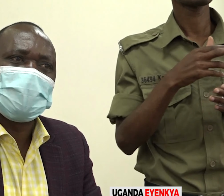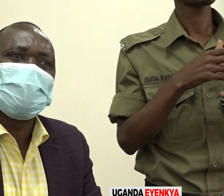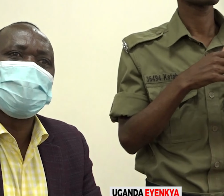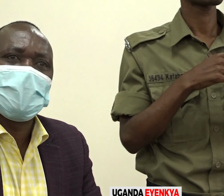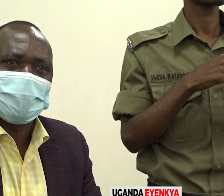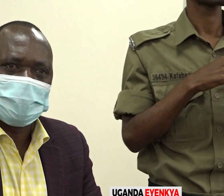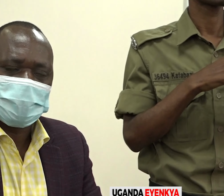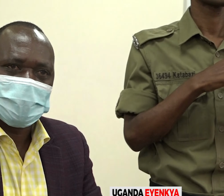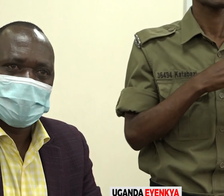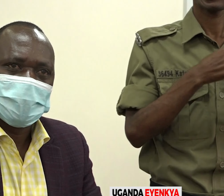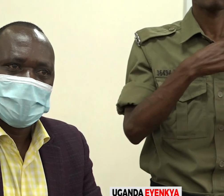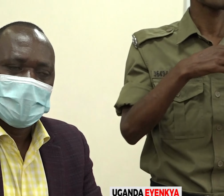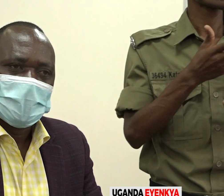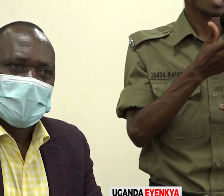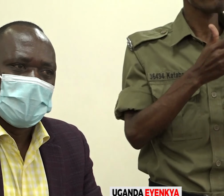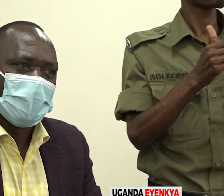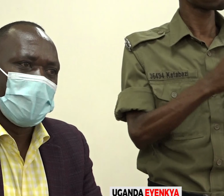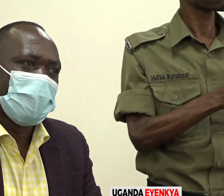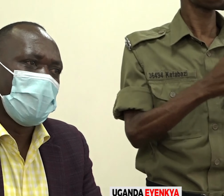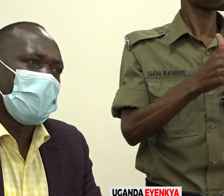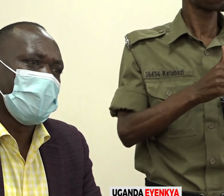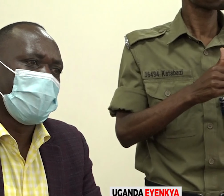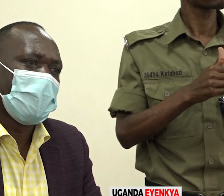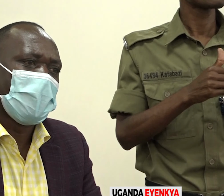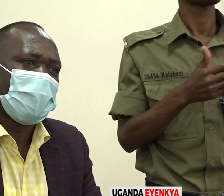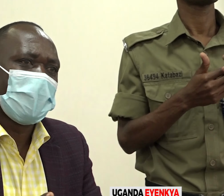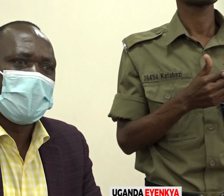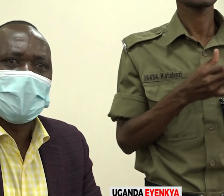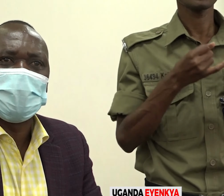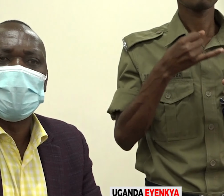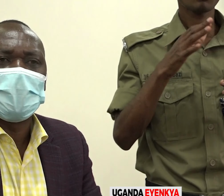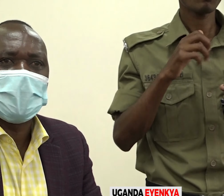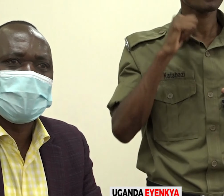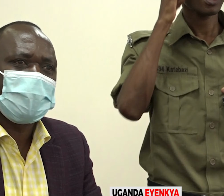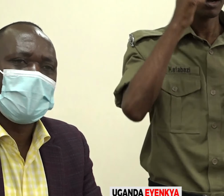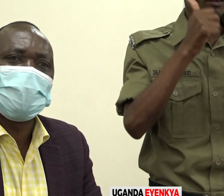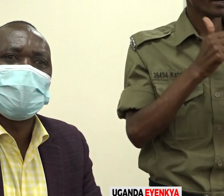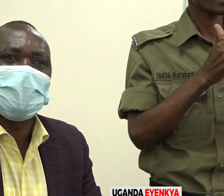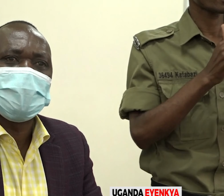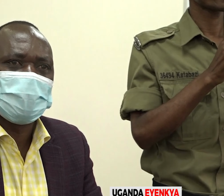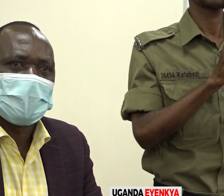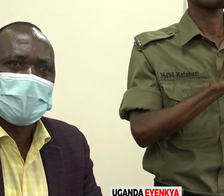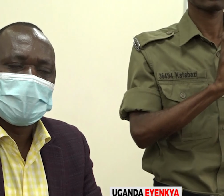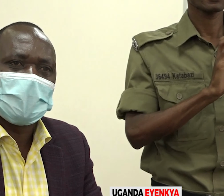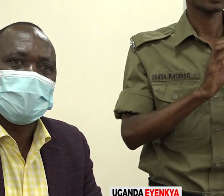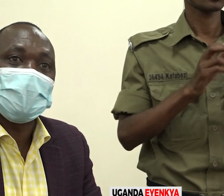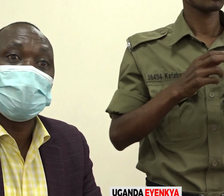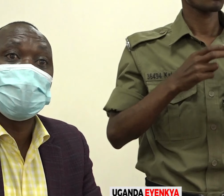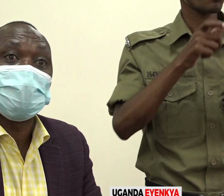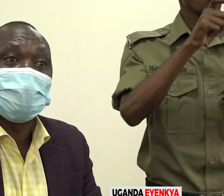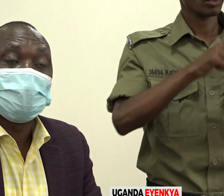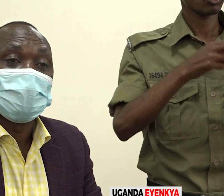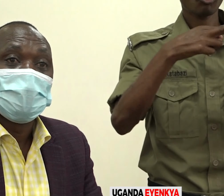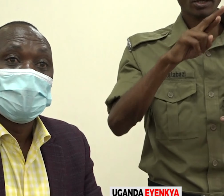The rights have limitations. And even when you go and read the African Charter on Human Rights, Article 27,